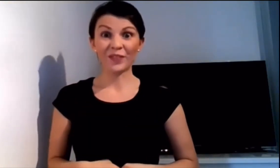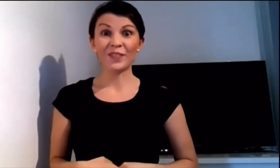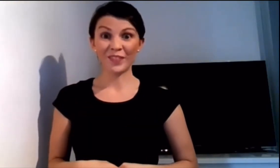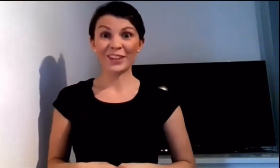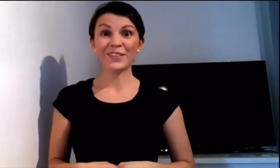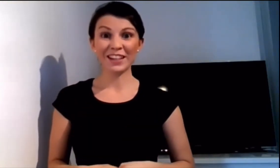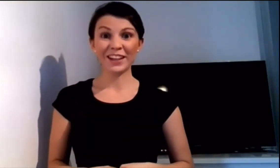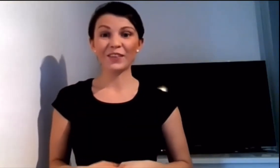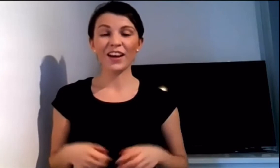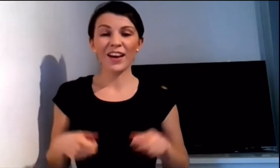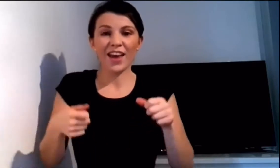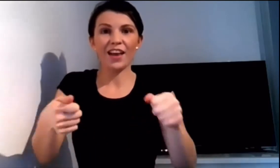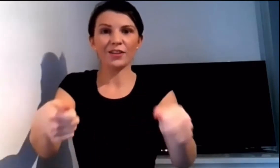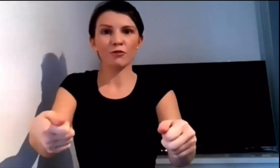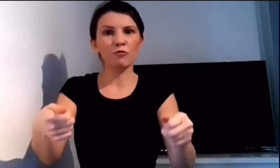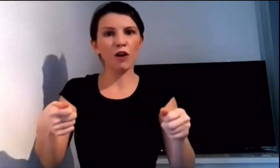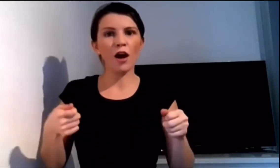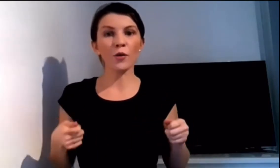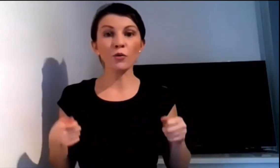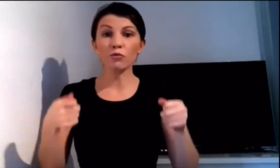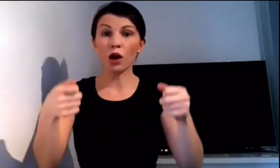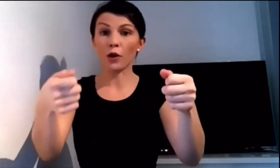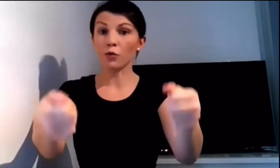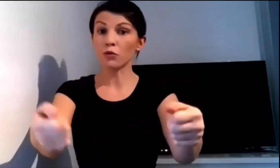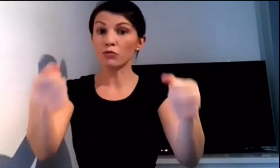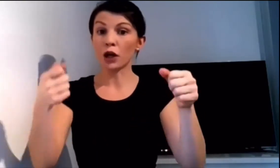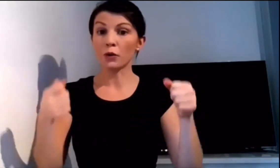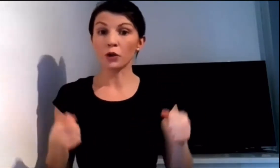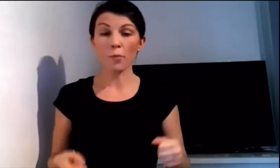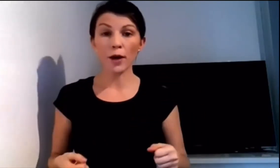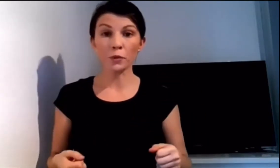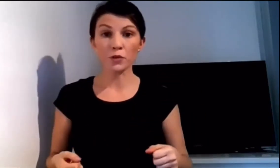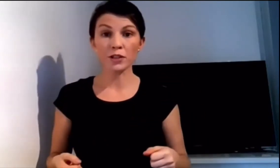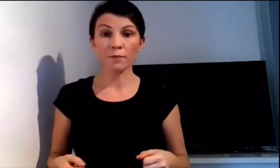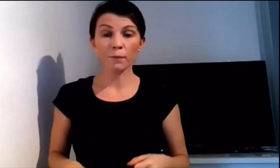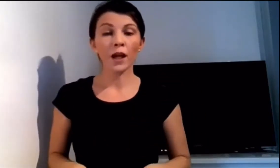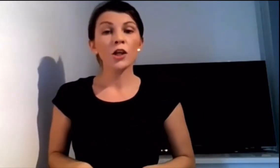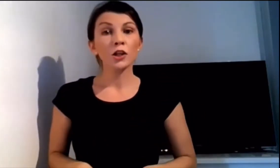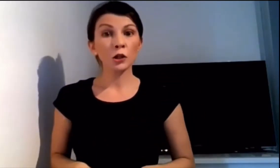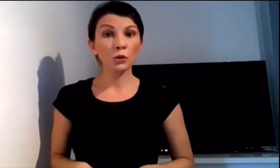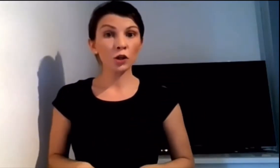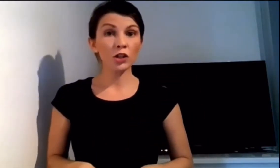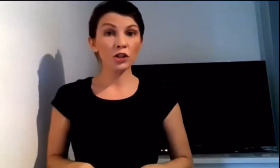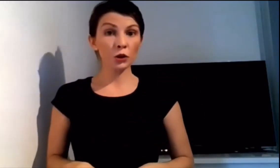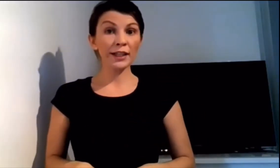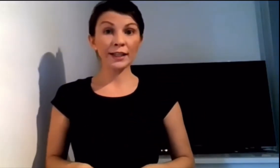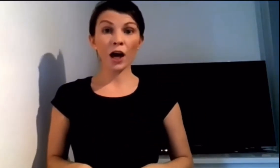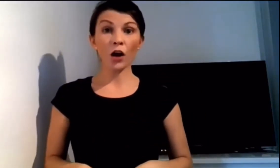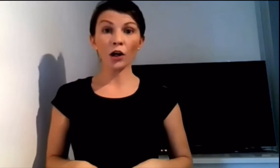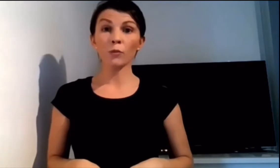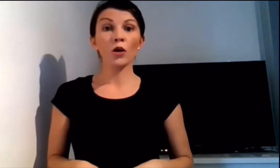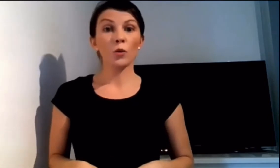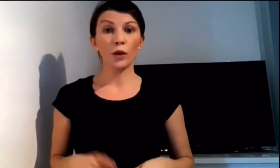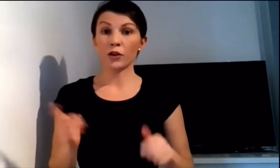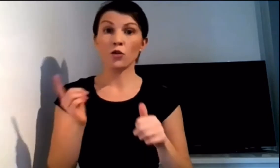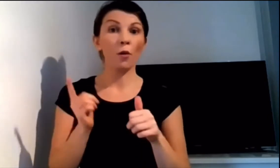You do. It's row, row, row your boat. You could join in at home with your